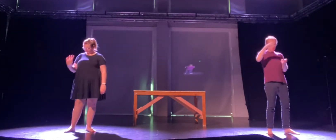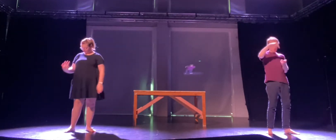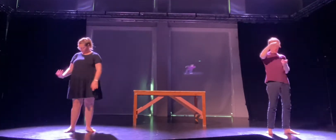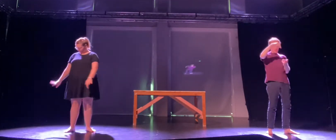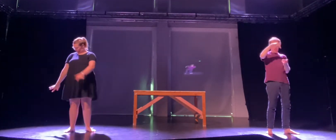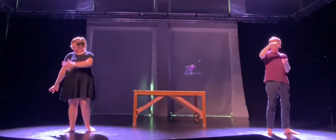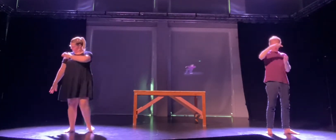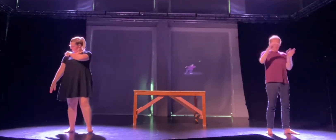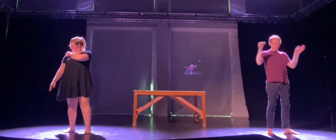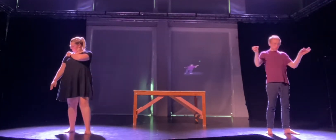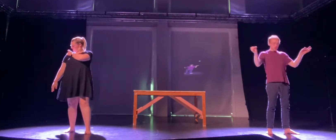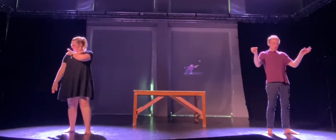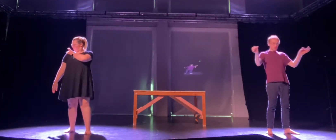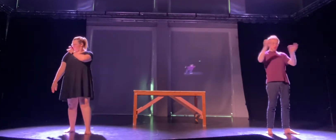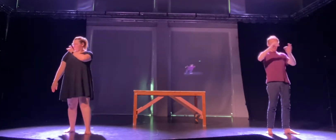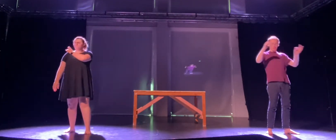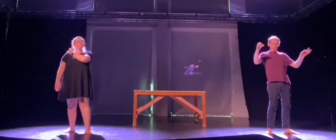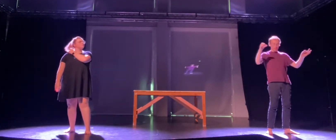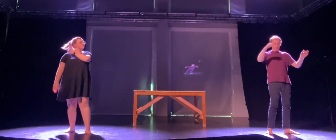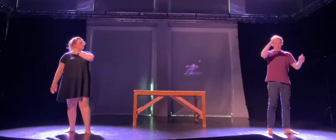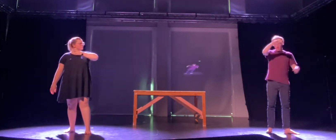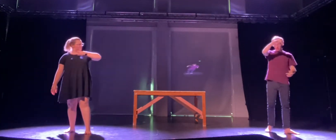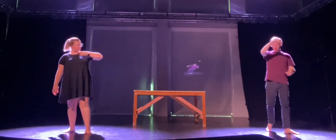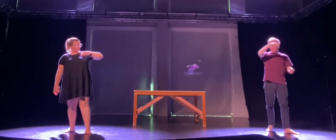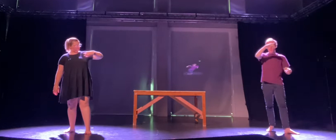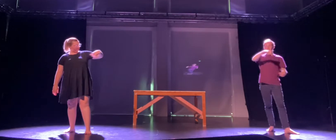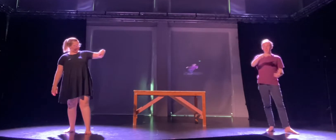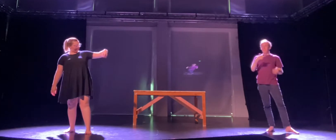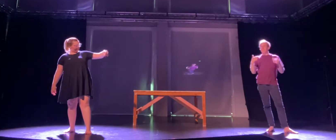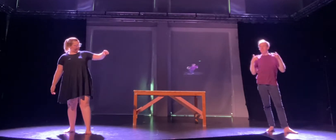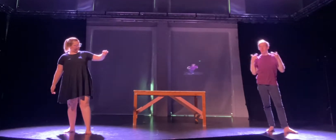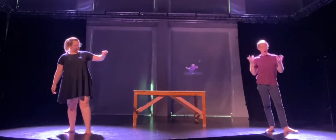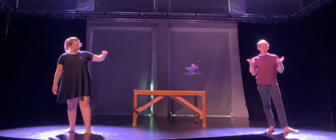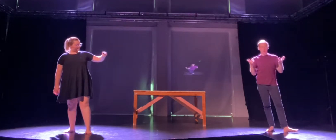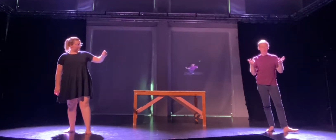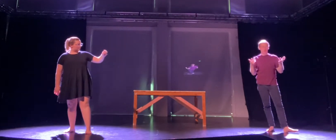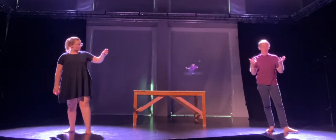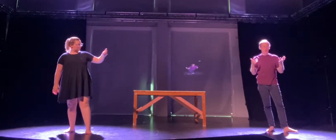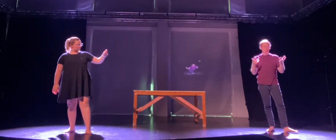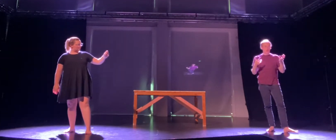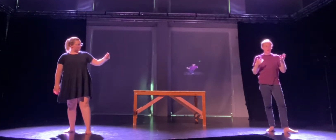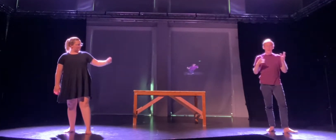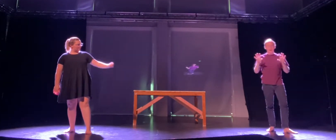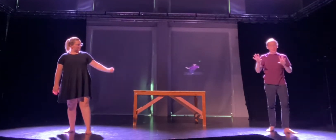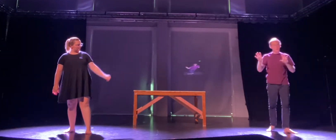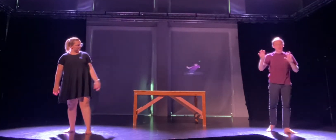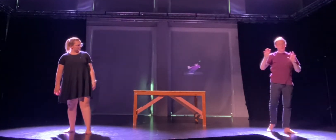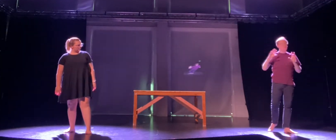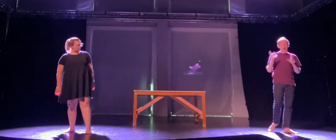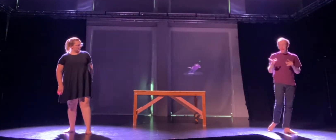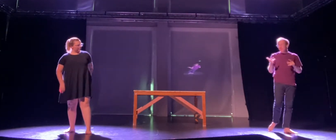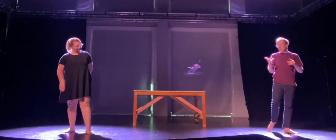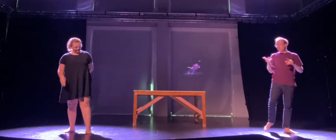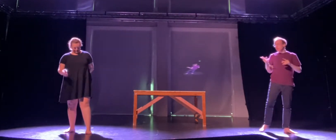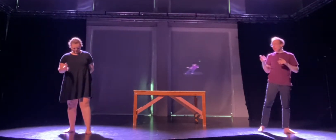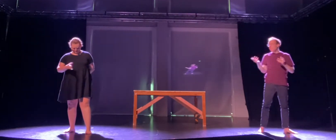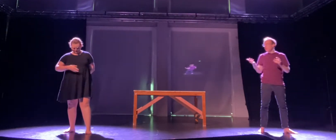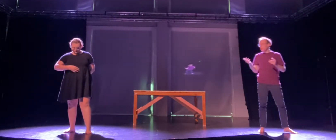with that, the two ends of the string, you tie that together and that is the knot. Now, in maths, you have knots which